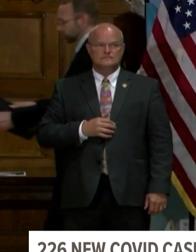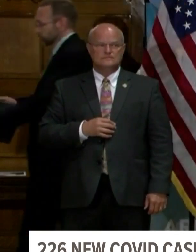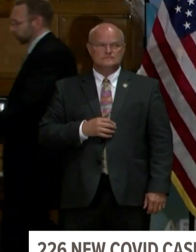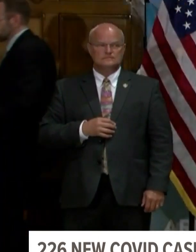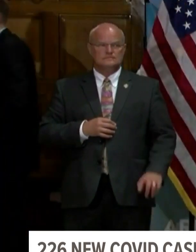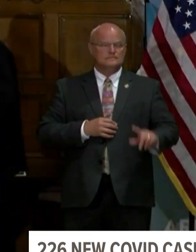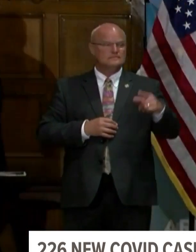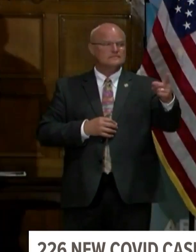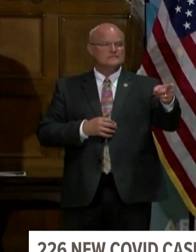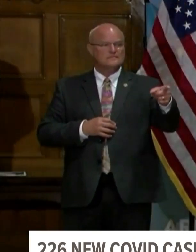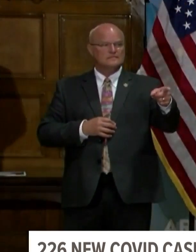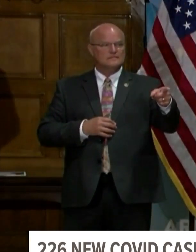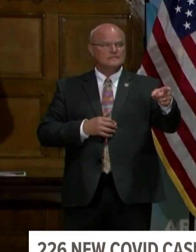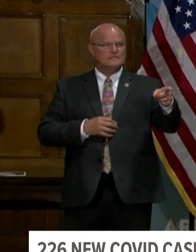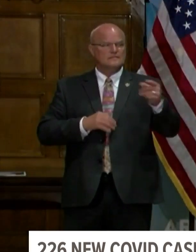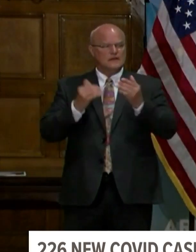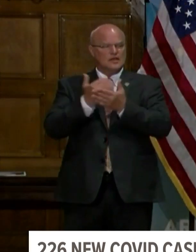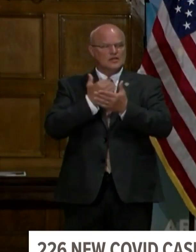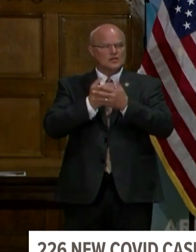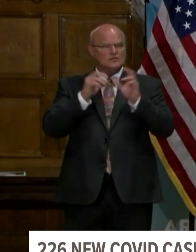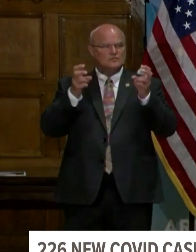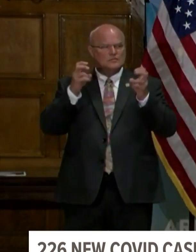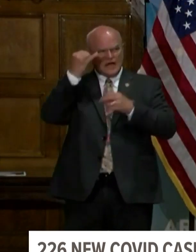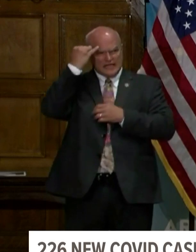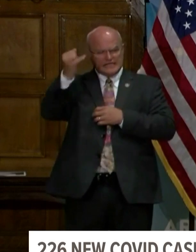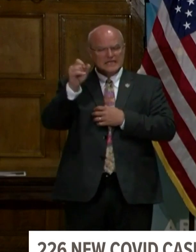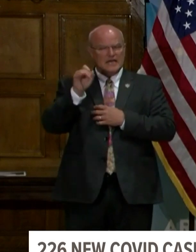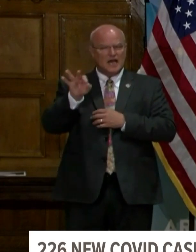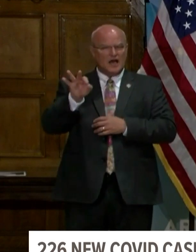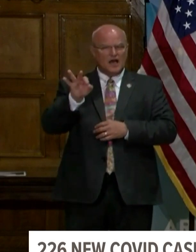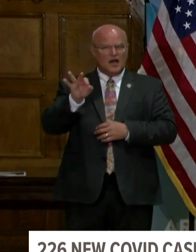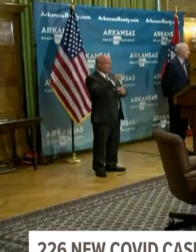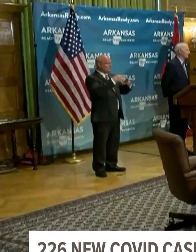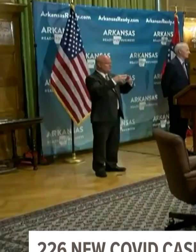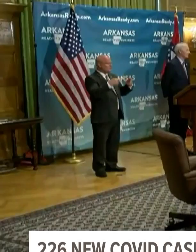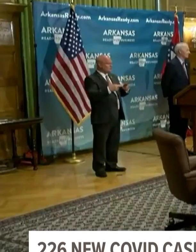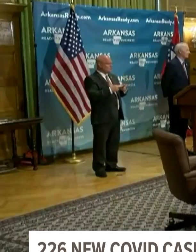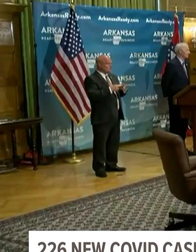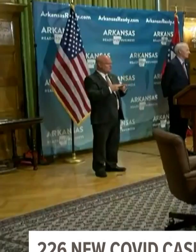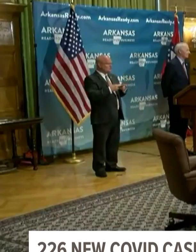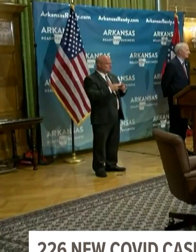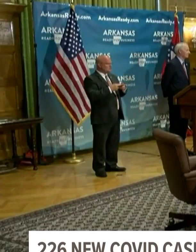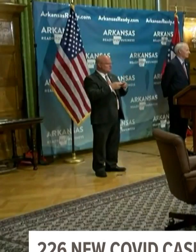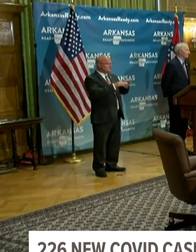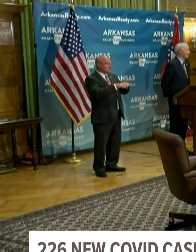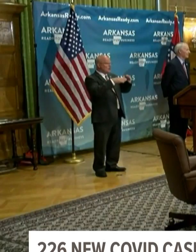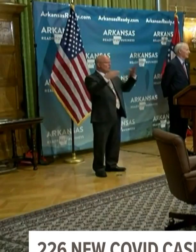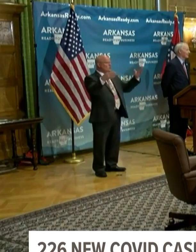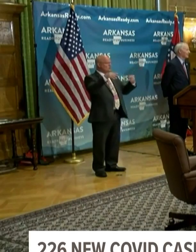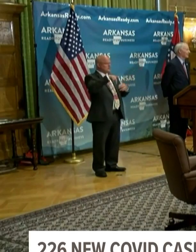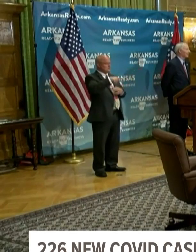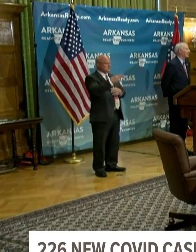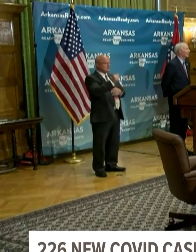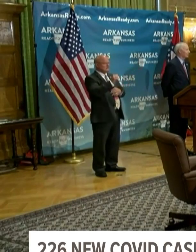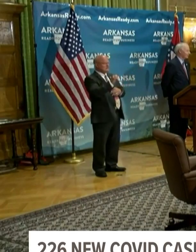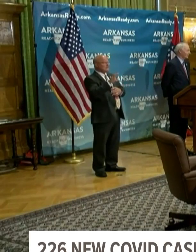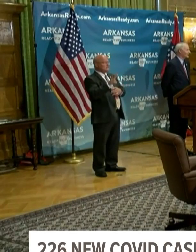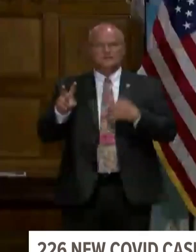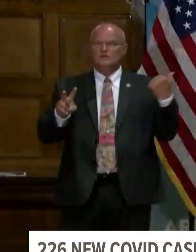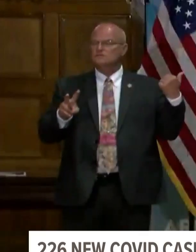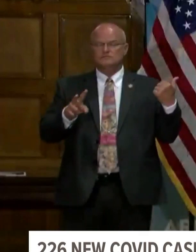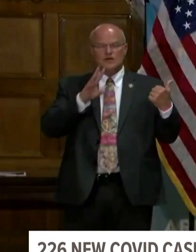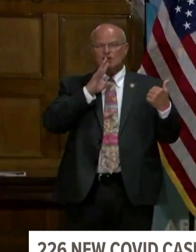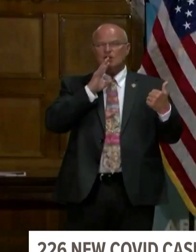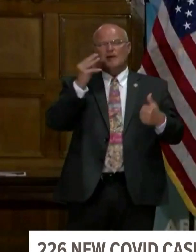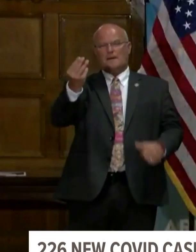Yes. Anything new in terms of the idea of regional approach to reopening, or still? We'll